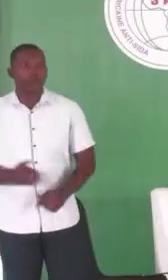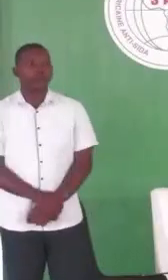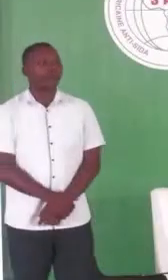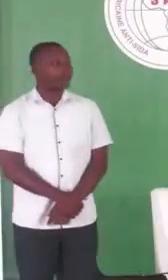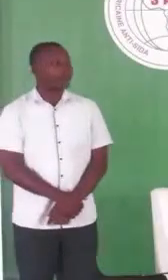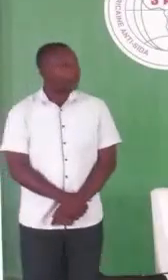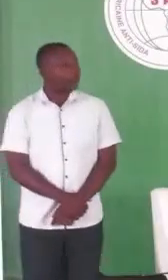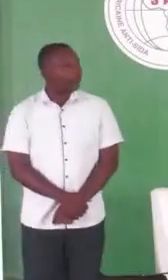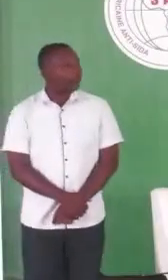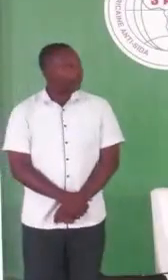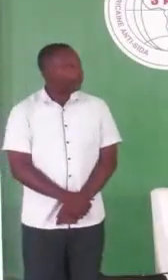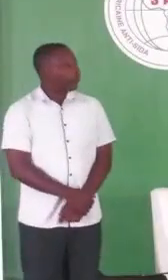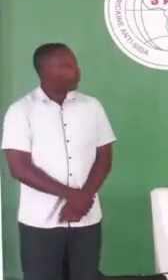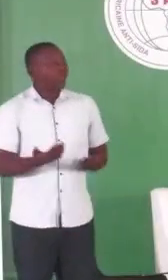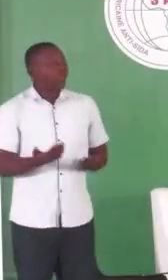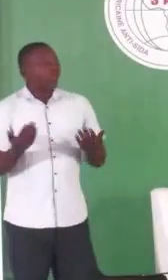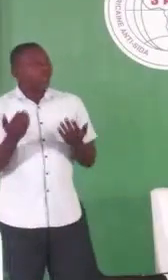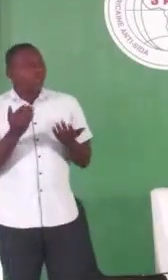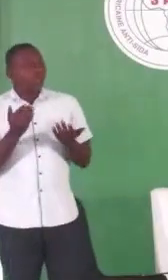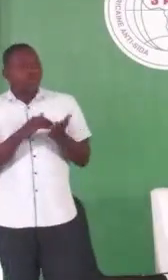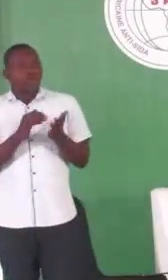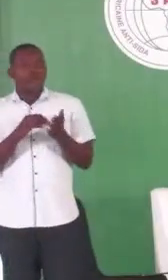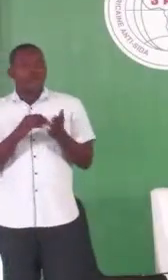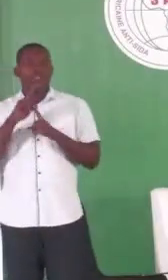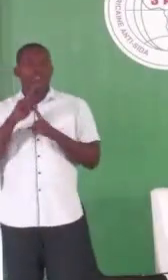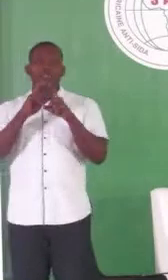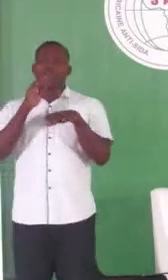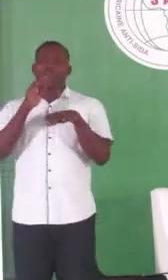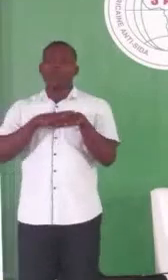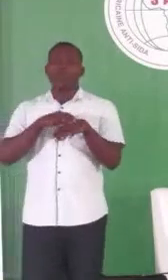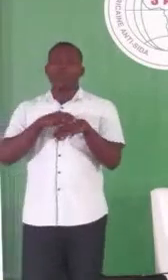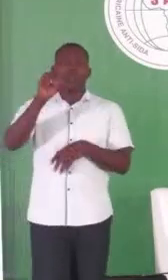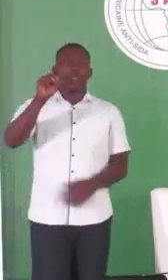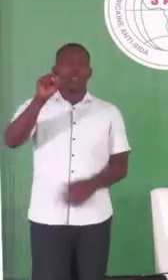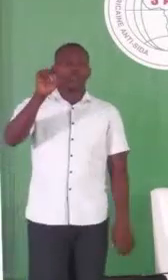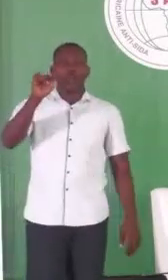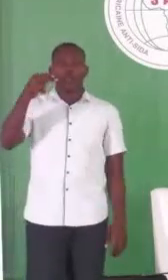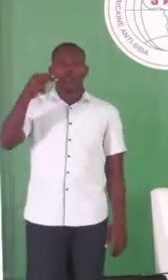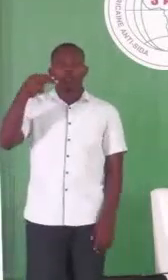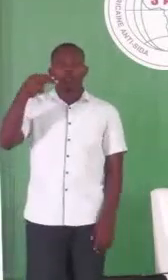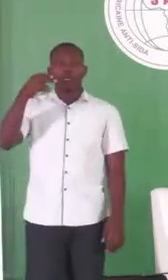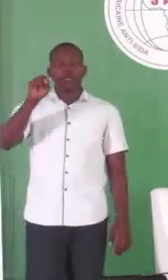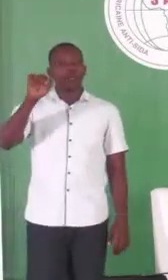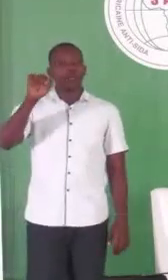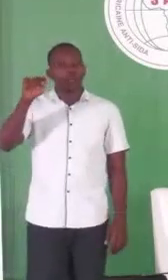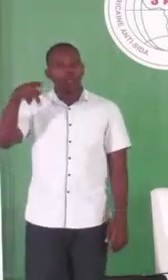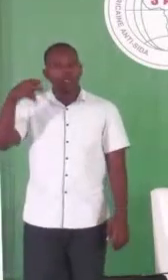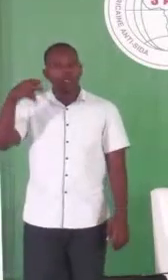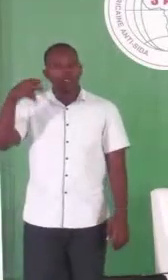so much. And question on syphilis. Maybe I would